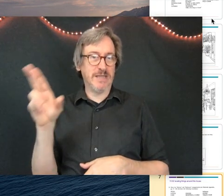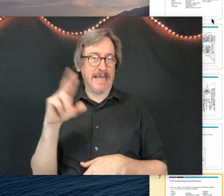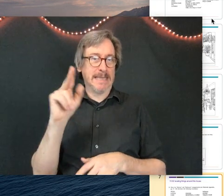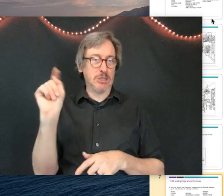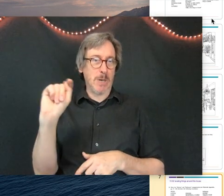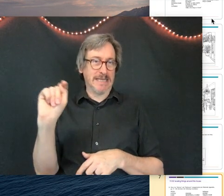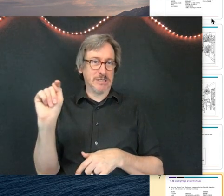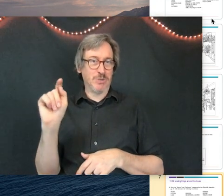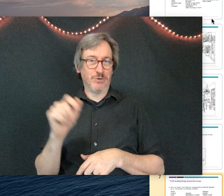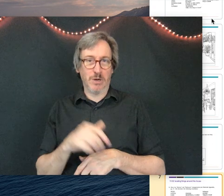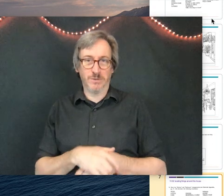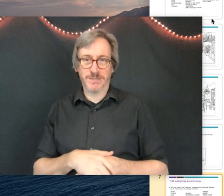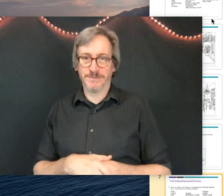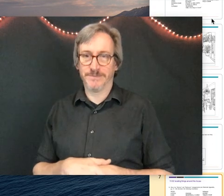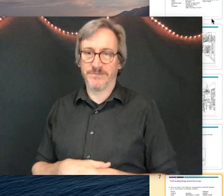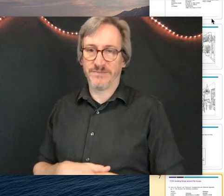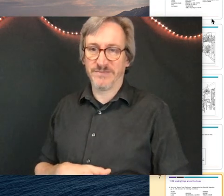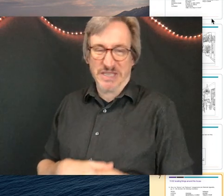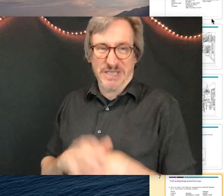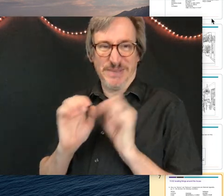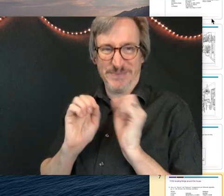who think the toilet is too gross.